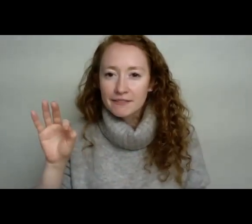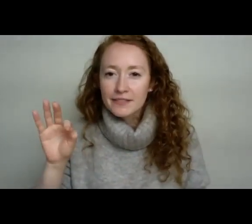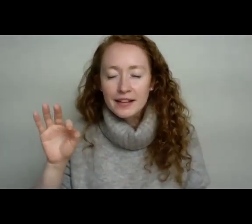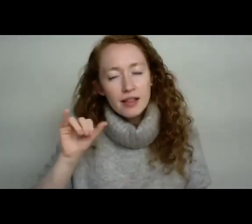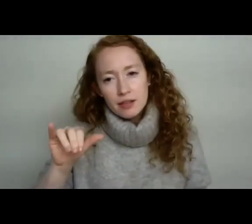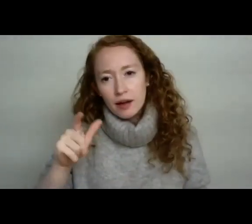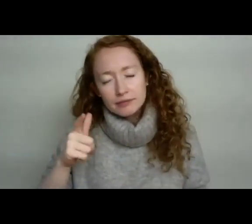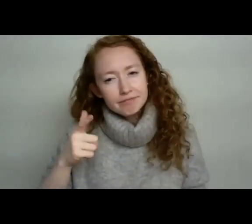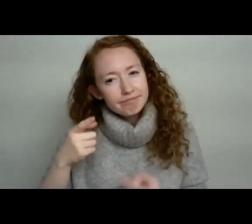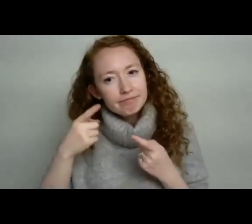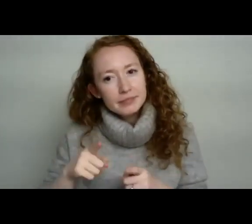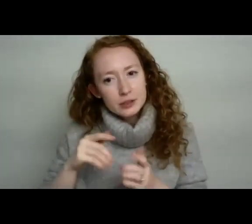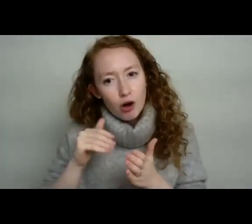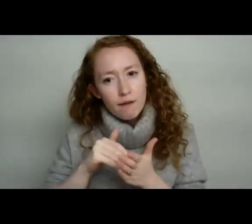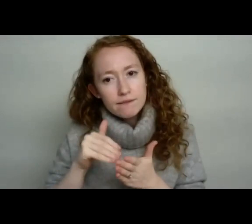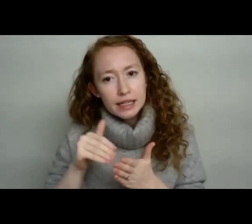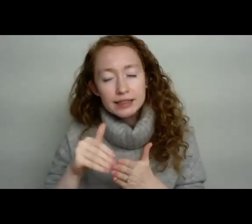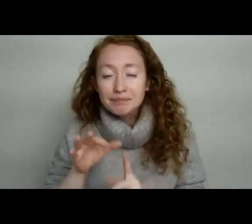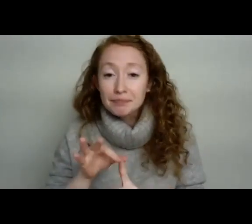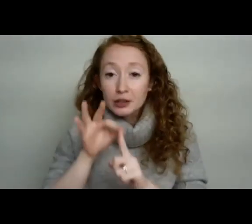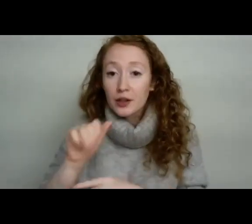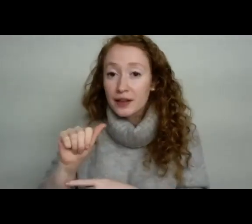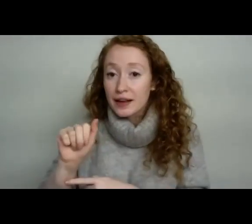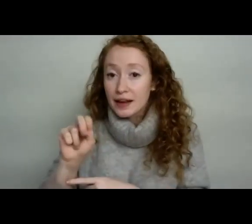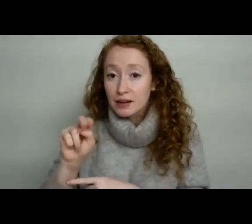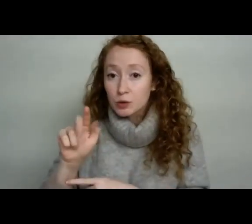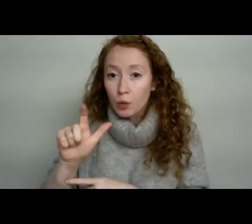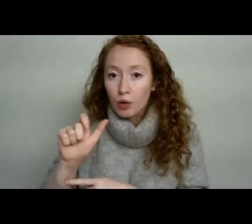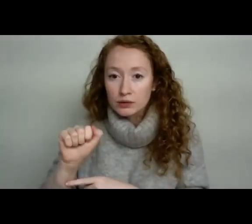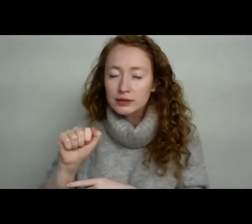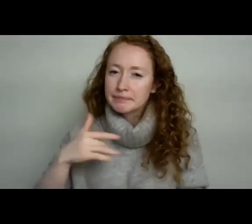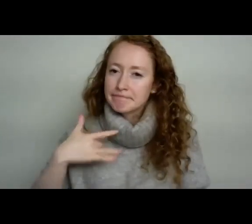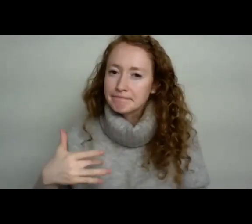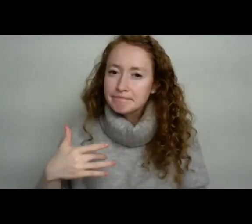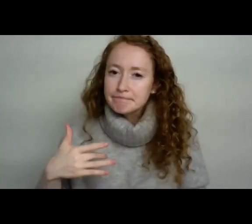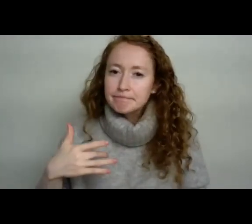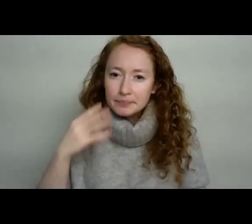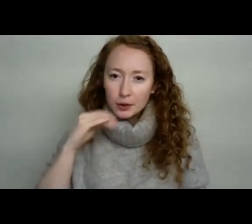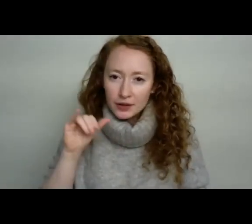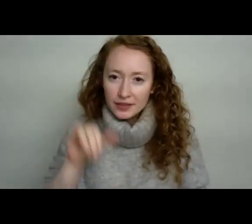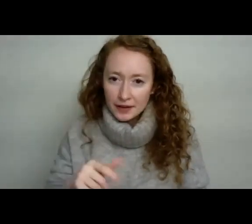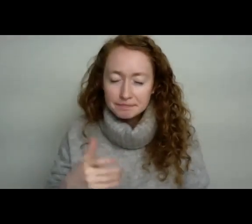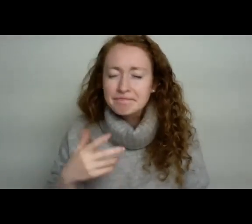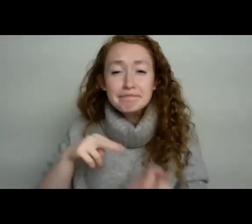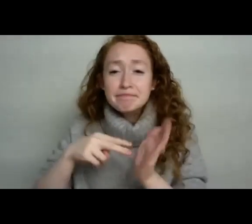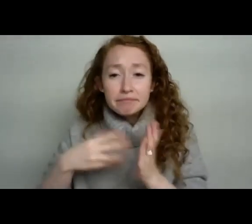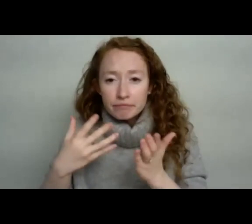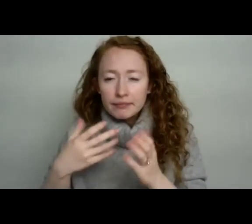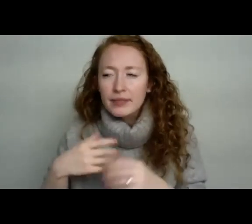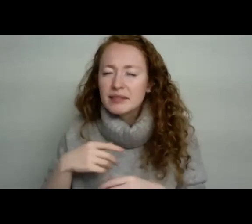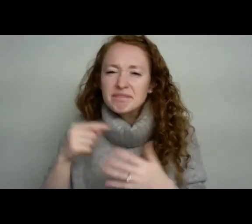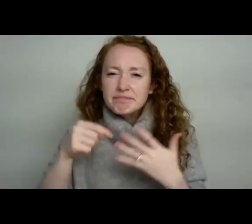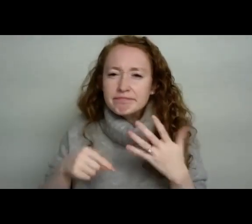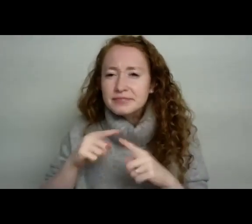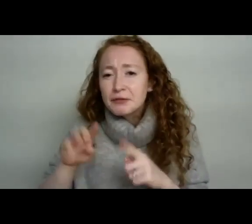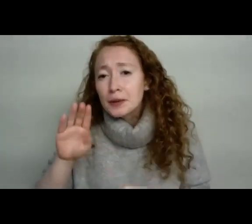especially annuals, can get damping off. And it's basically this suite of bacteria and also fungi